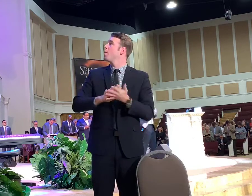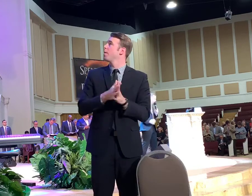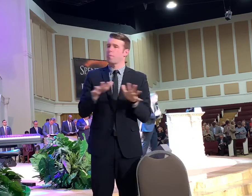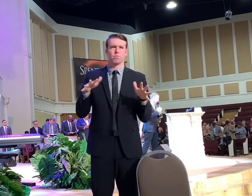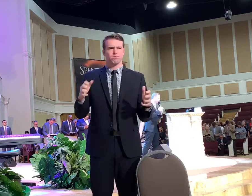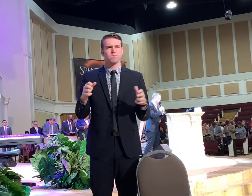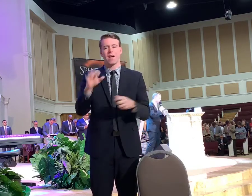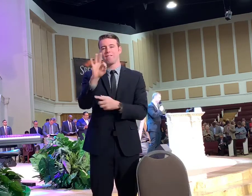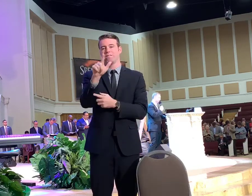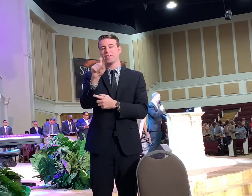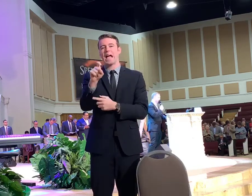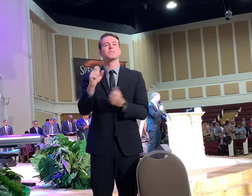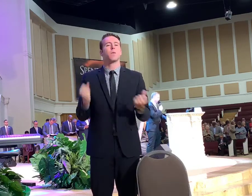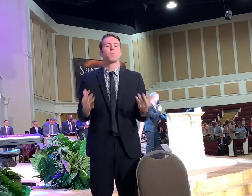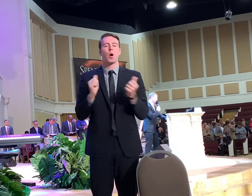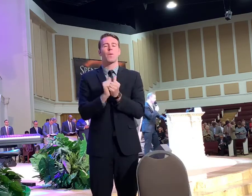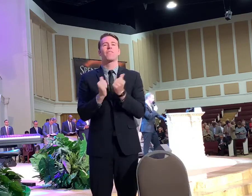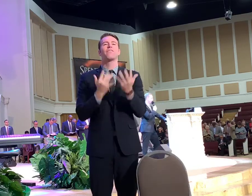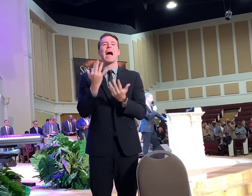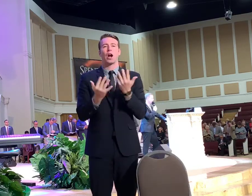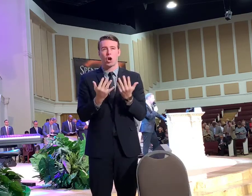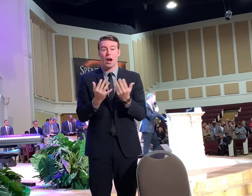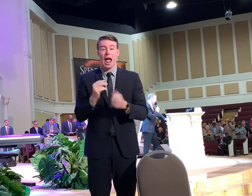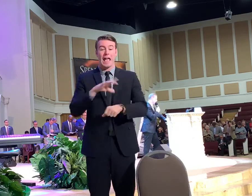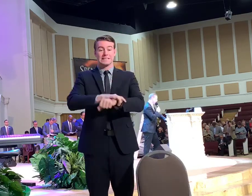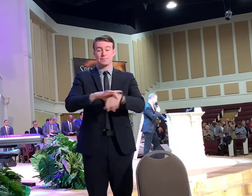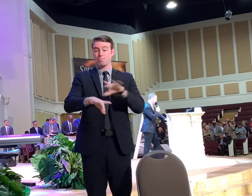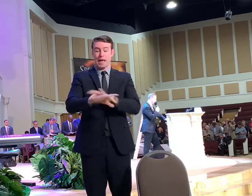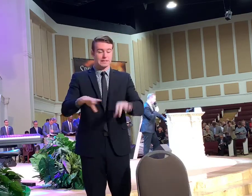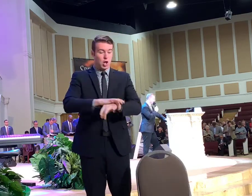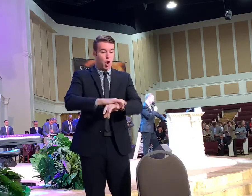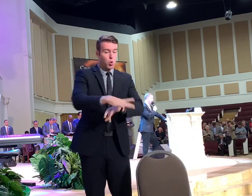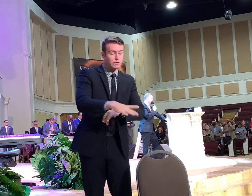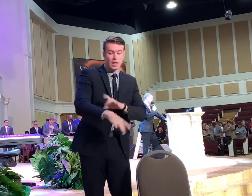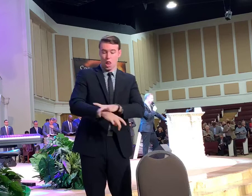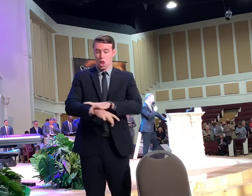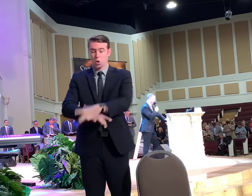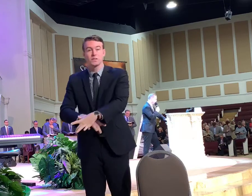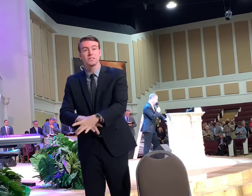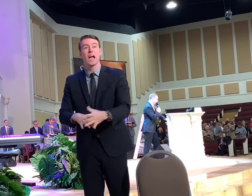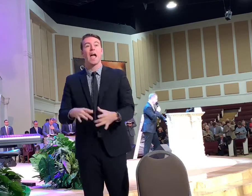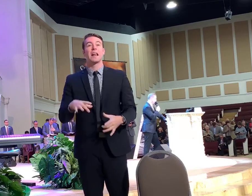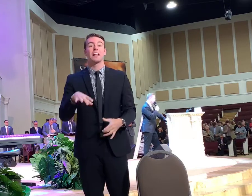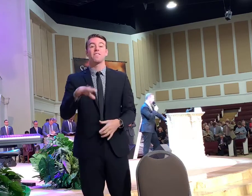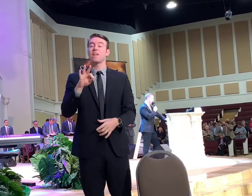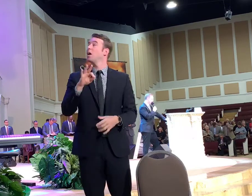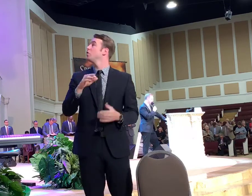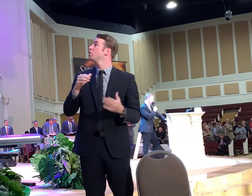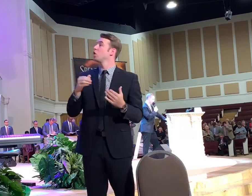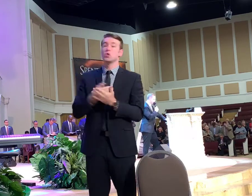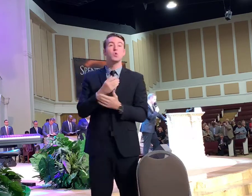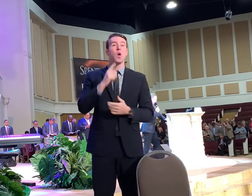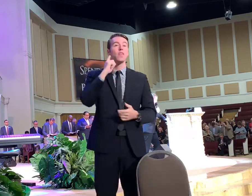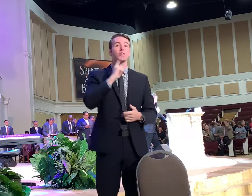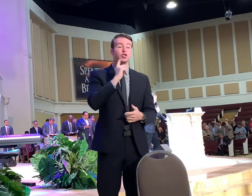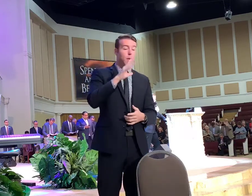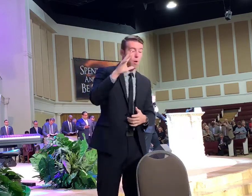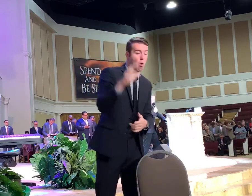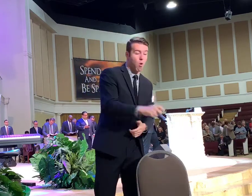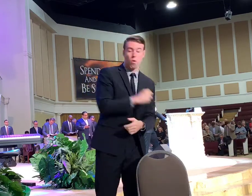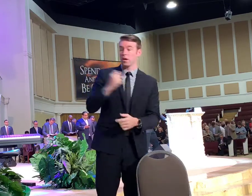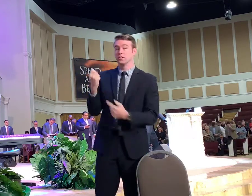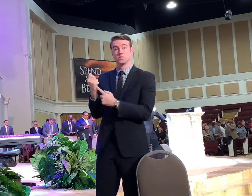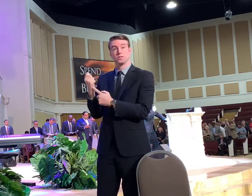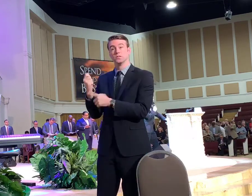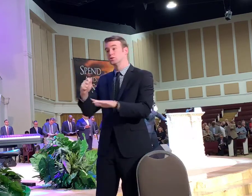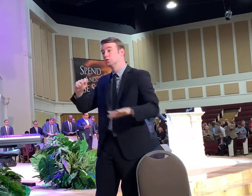was burnt with fire, and his bands loose from off his hands. And he found the new jawbone of a donkey and put forth his hand and